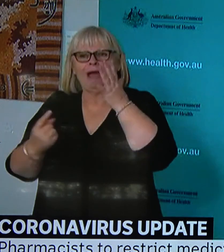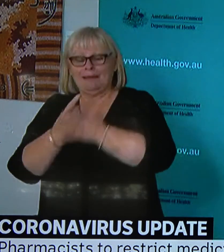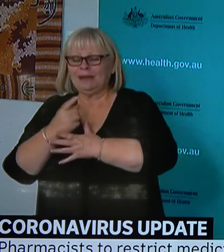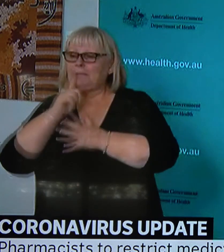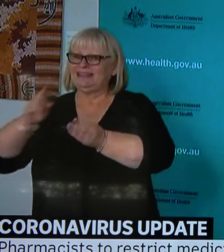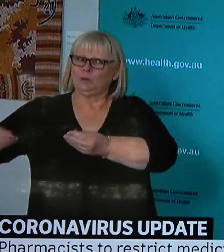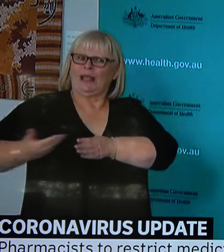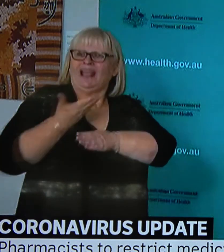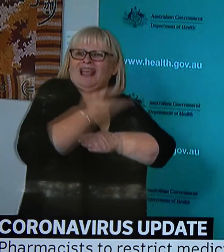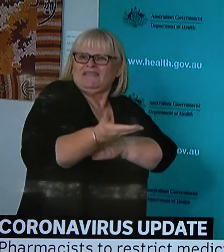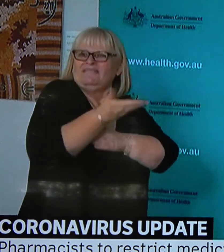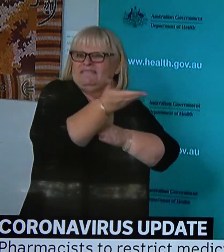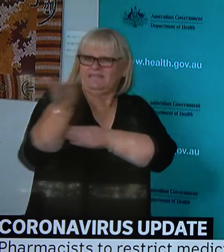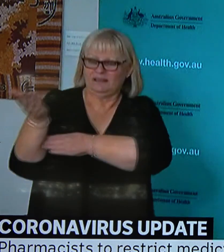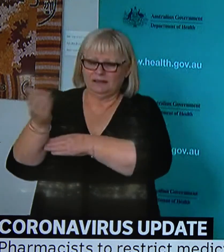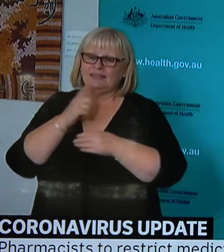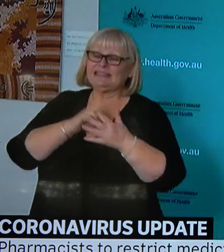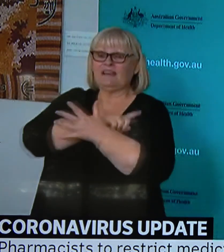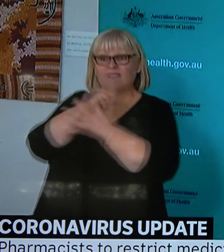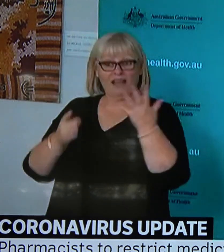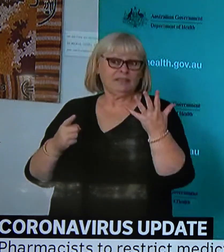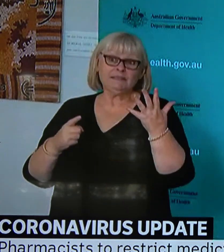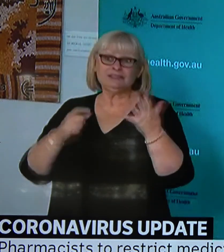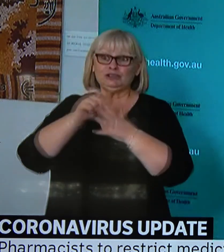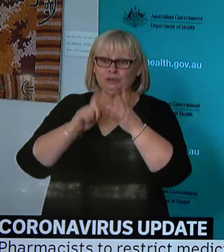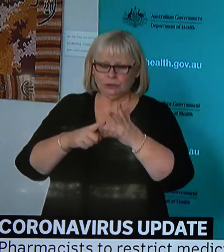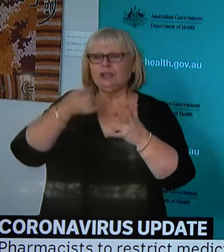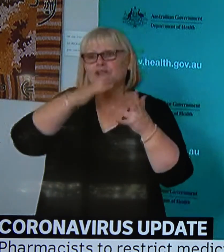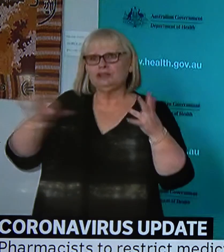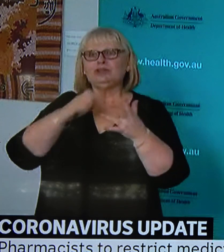said at the beginning, there are 5 practical things people should be doing.